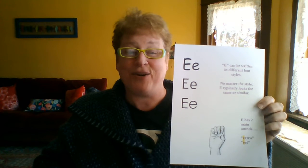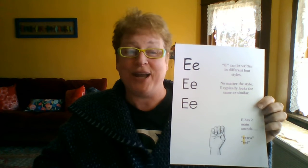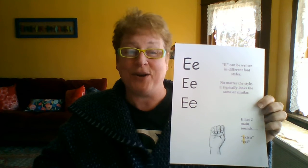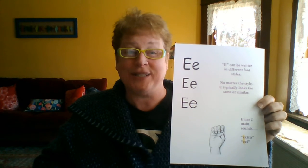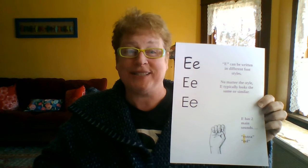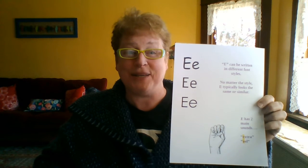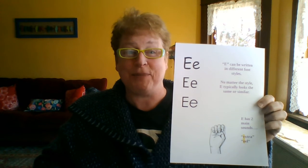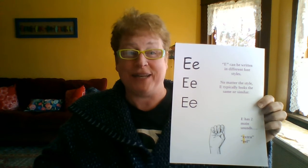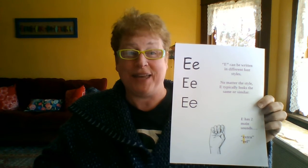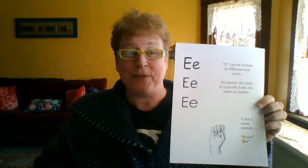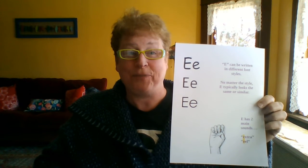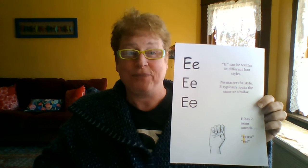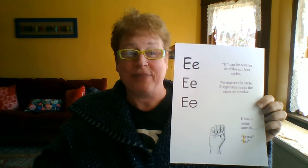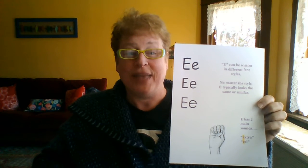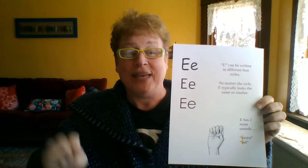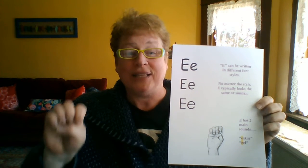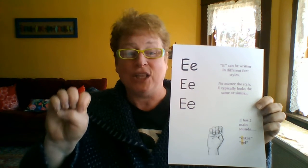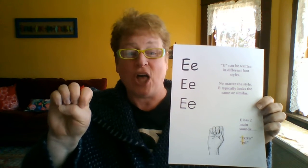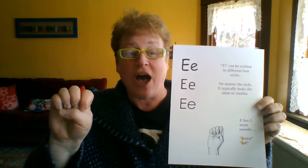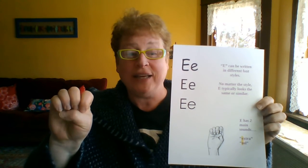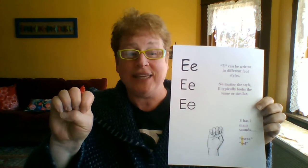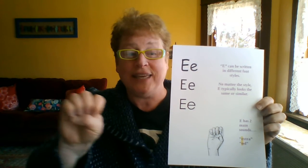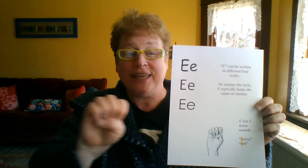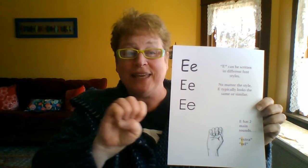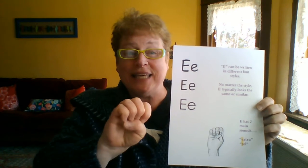I go to sleep at night. Long E,